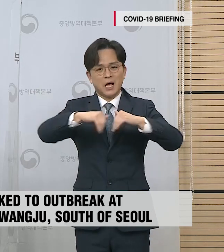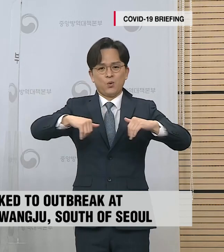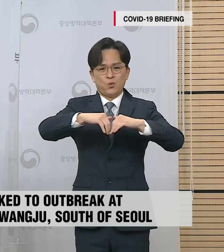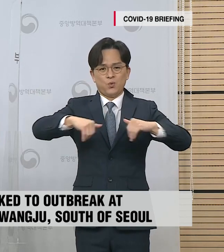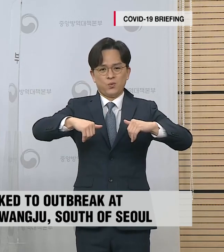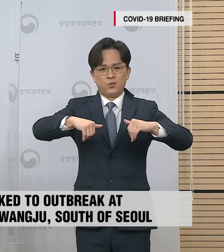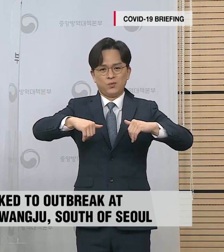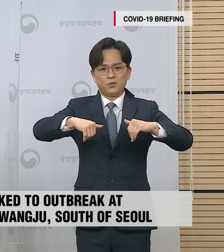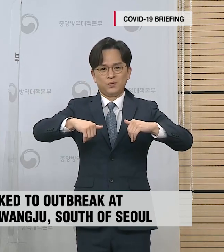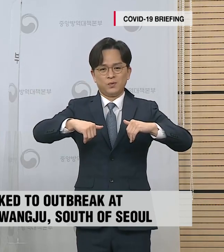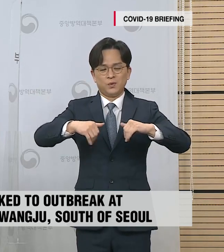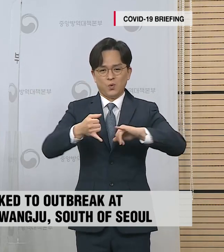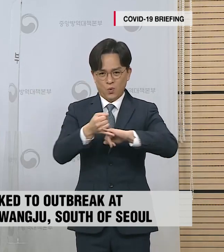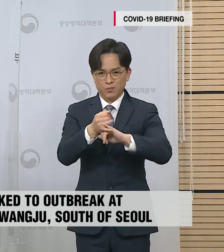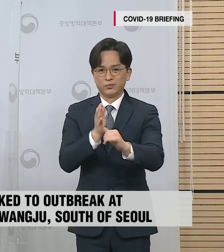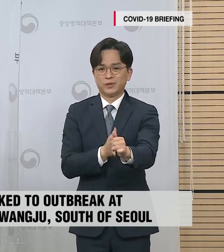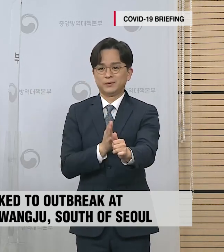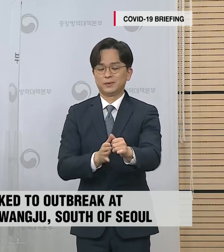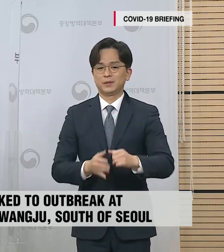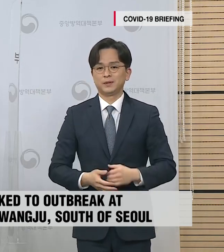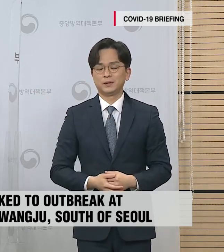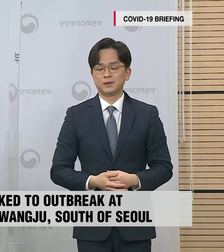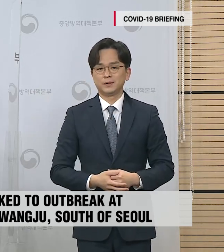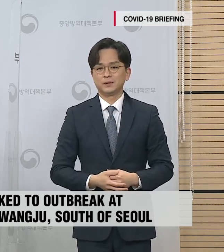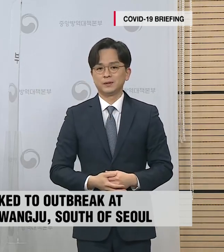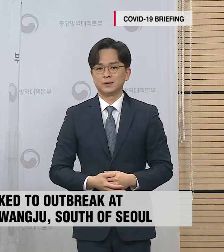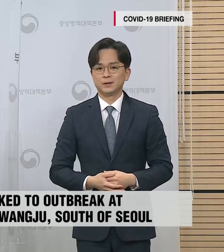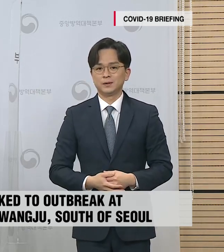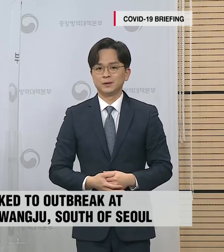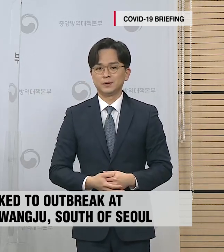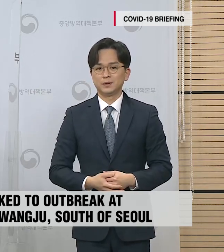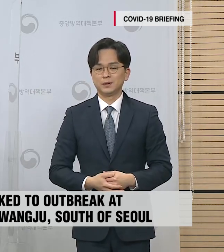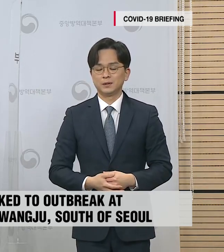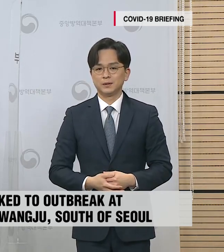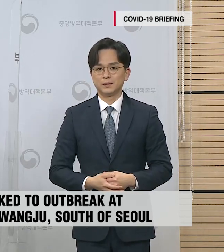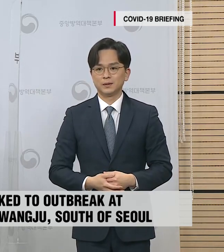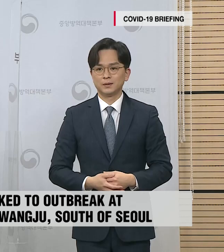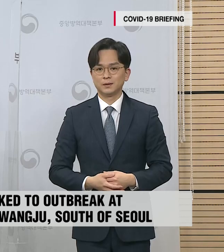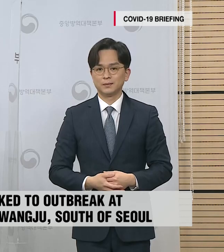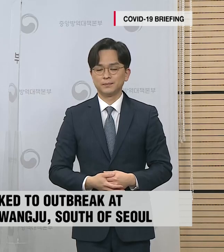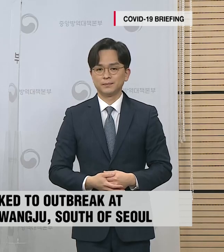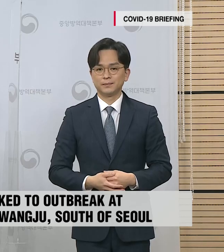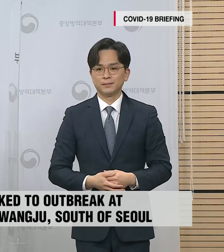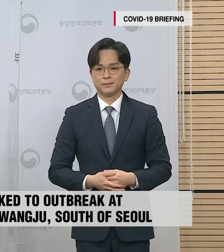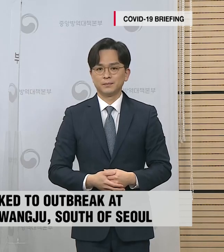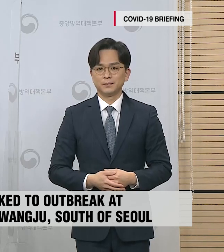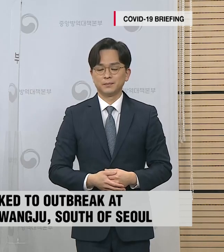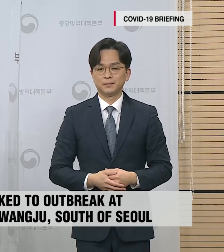ask you to comply strictly with the quarantine measures.